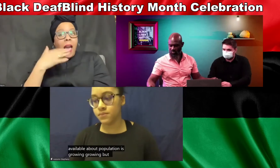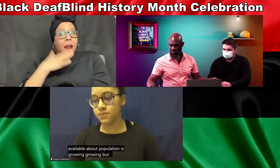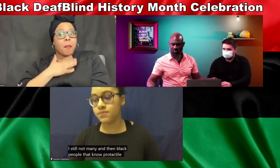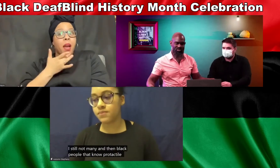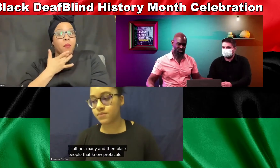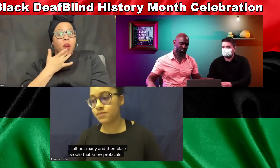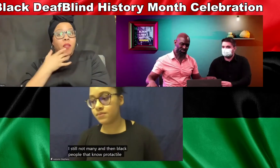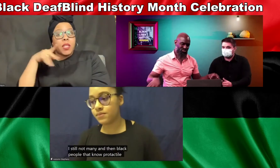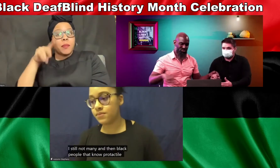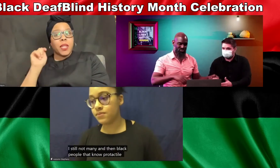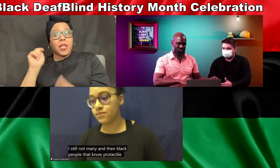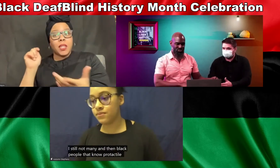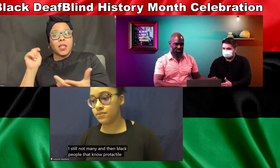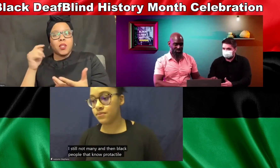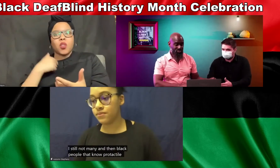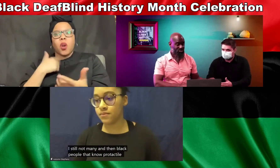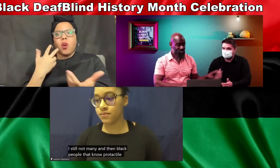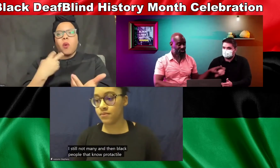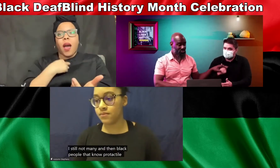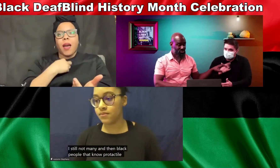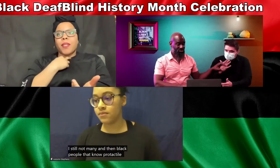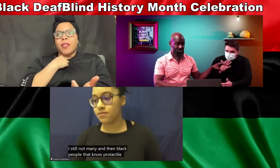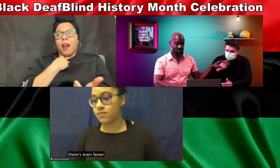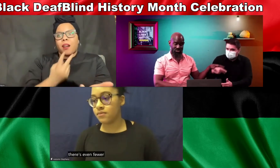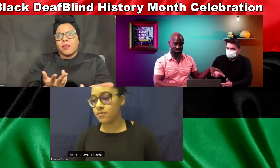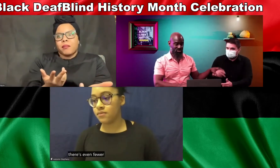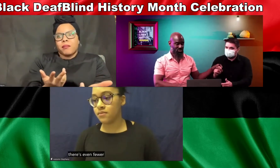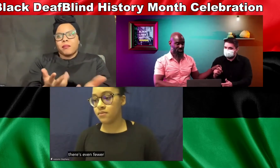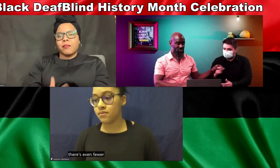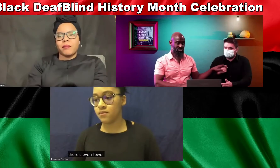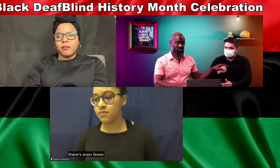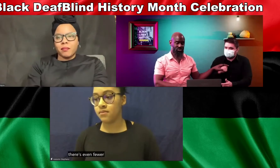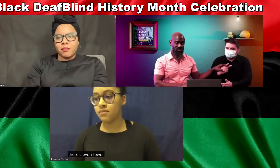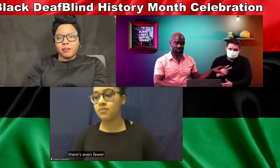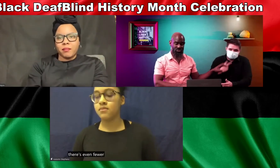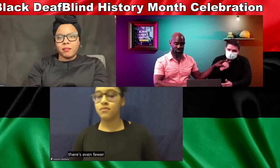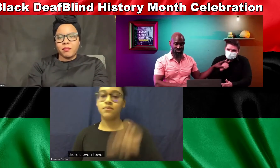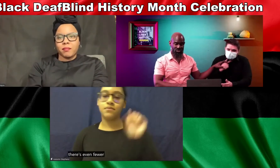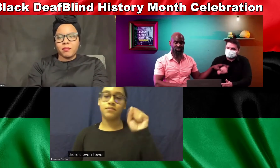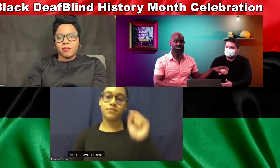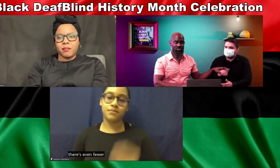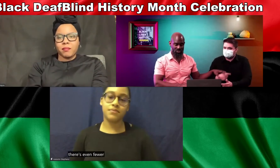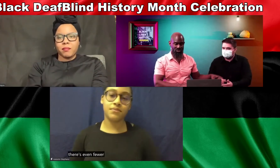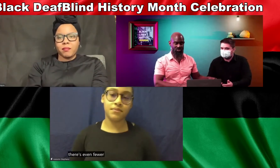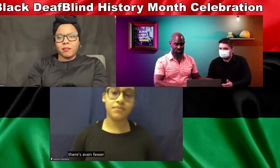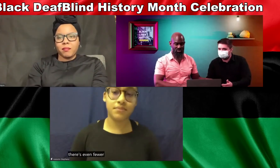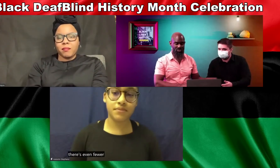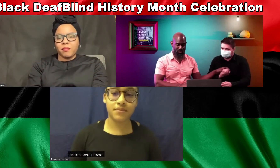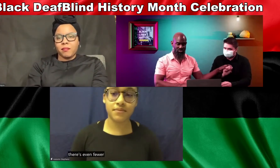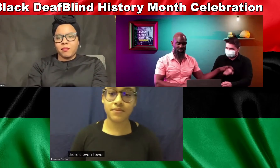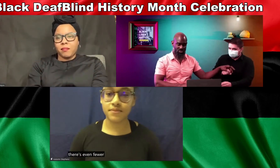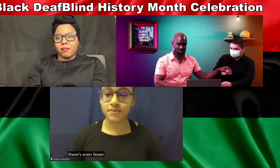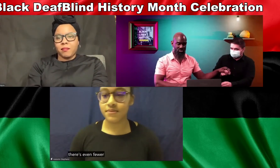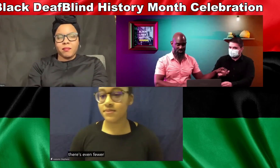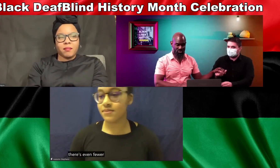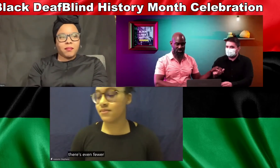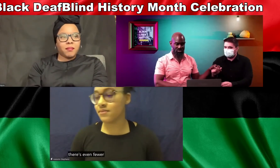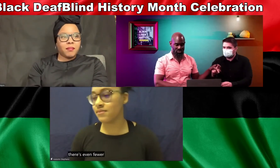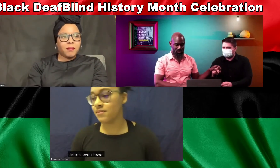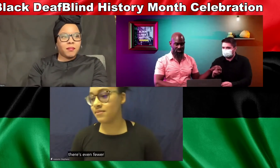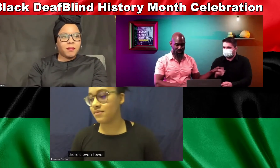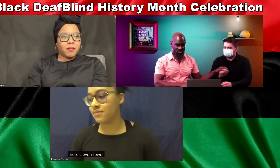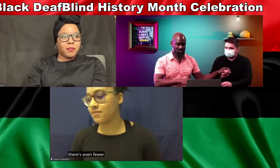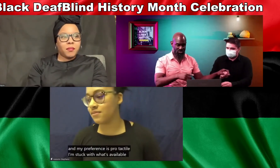fewer. And my preference is protactile, so I'm stuck with what's available. Autumn's